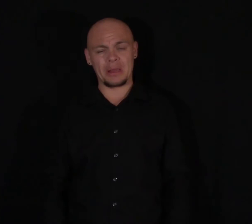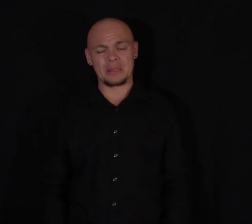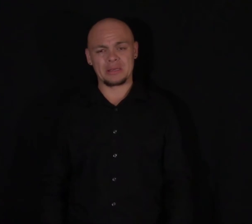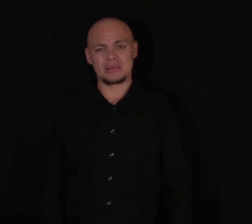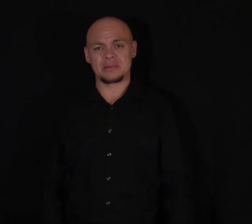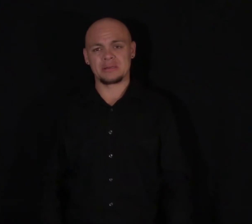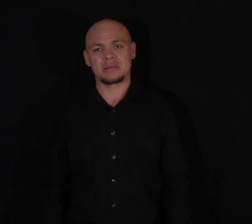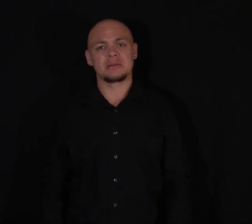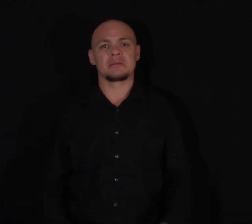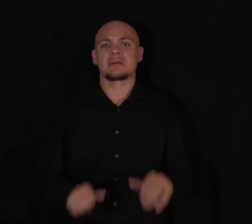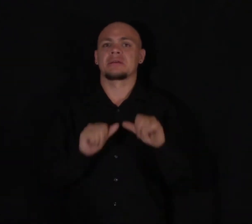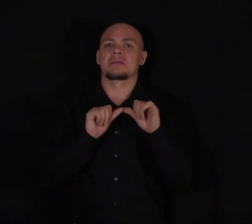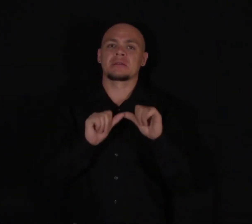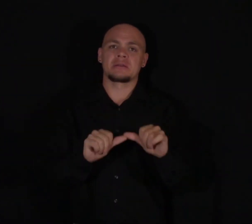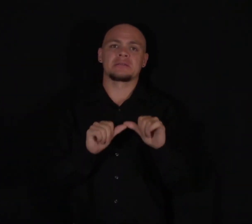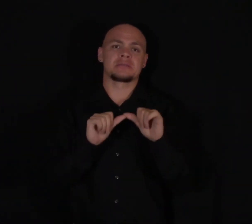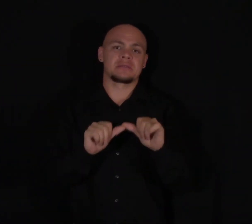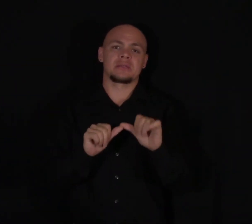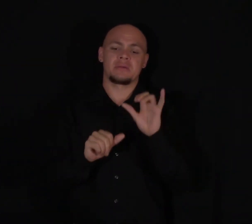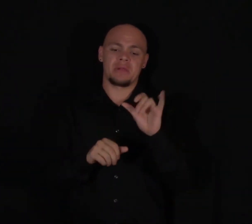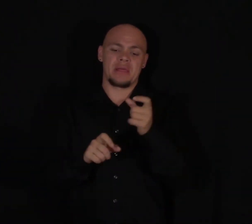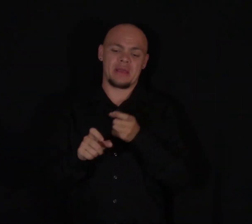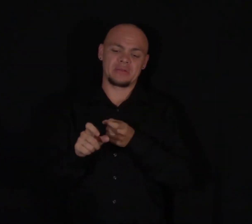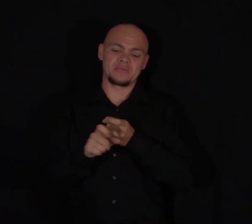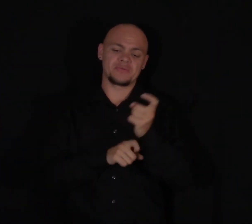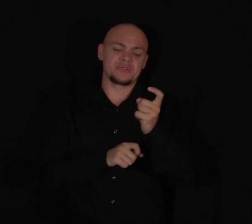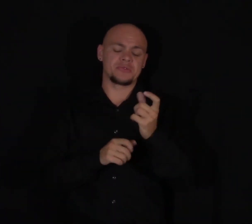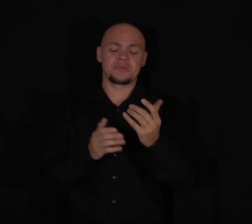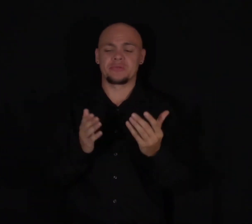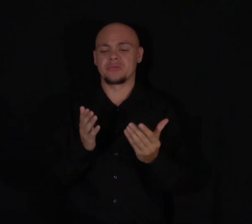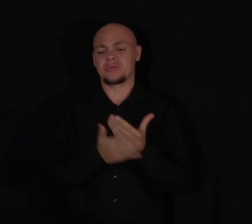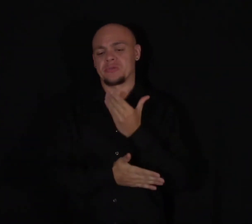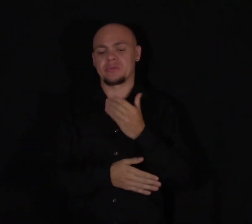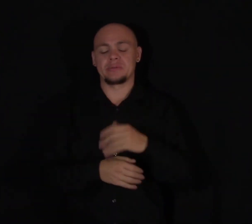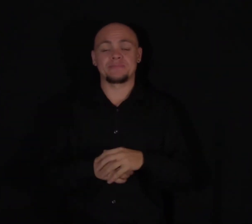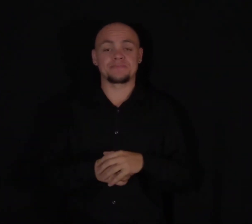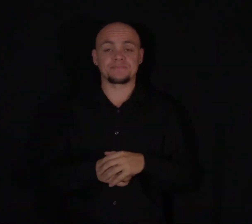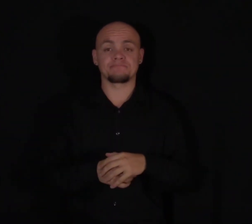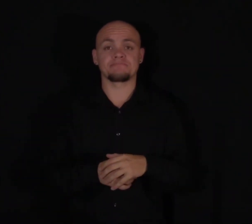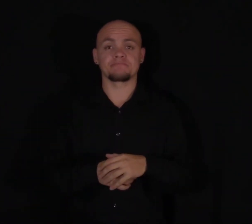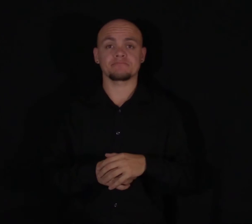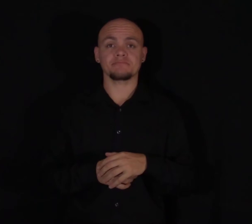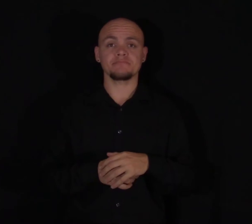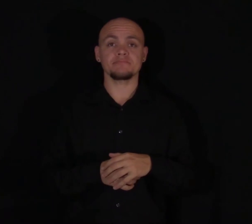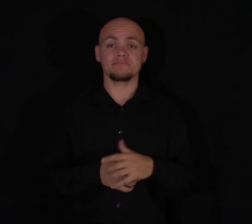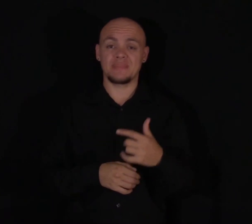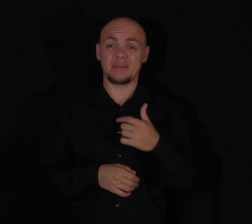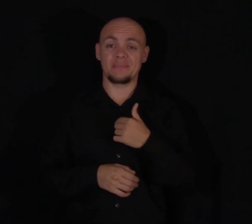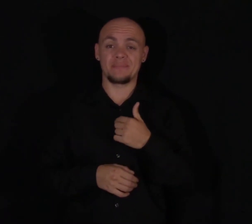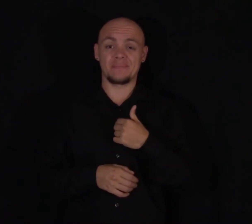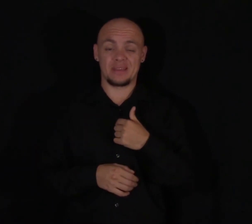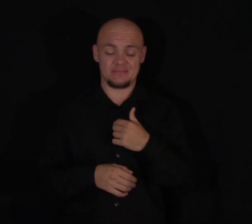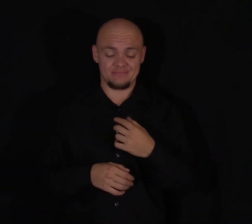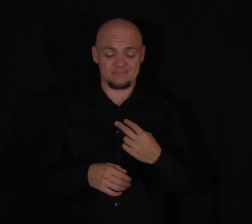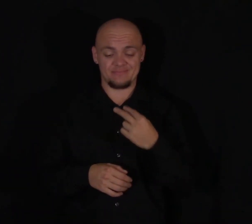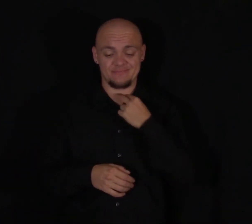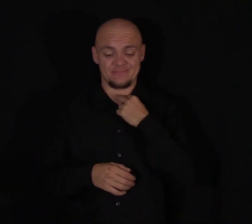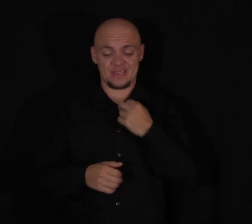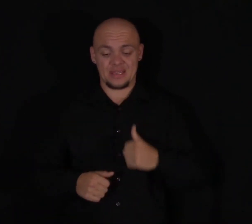continually renewed the torture? But I was doomed to live, and in 2 months found